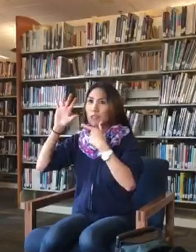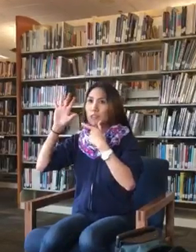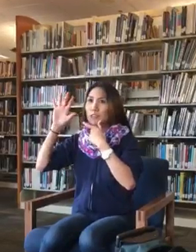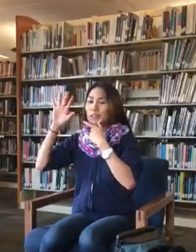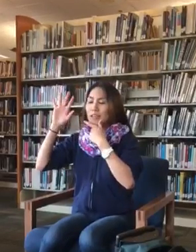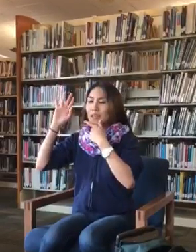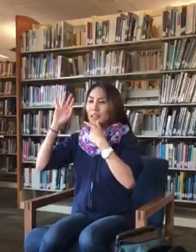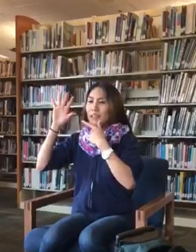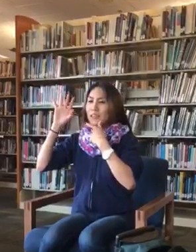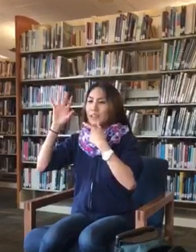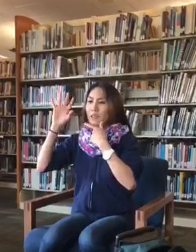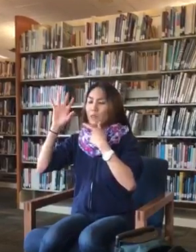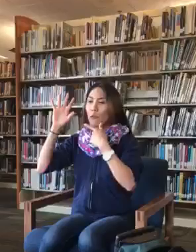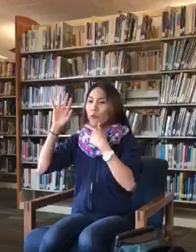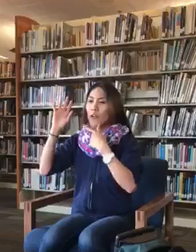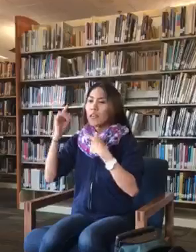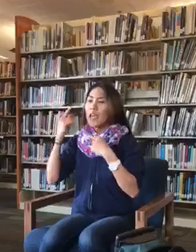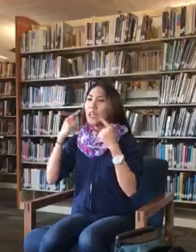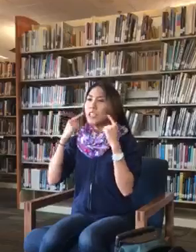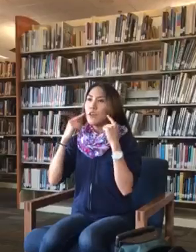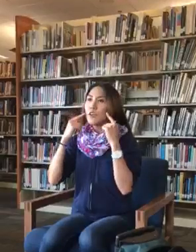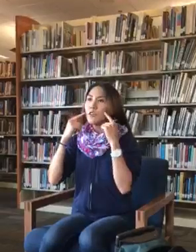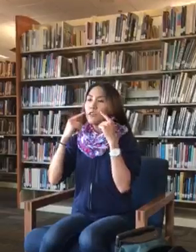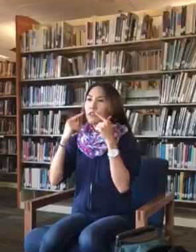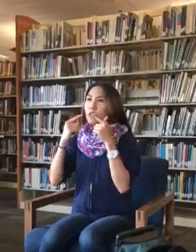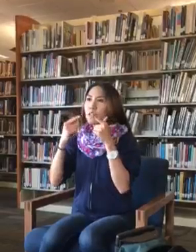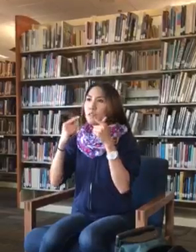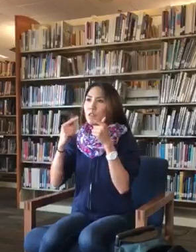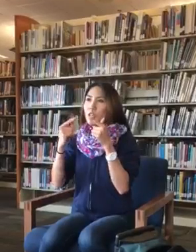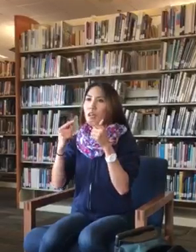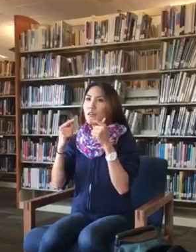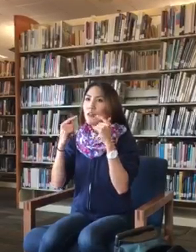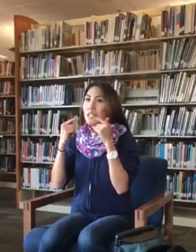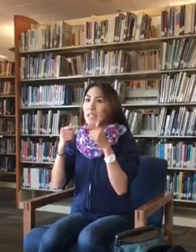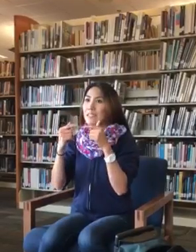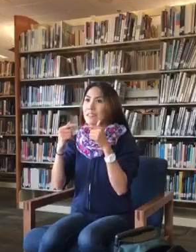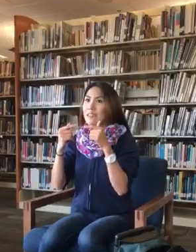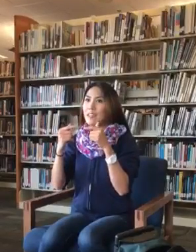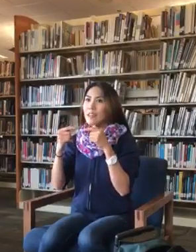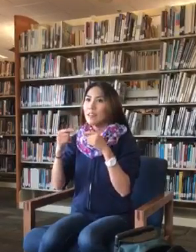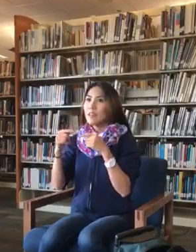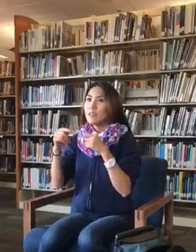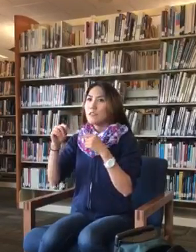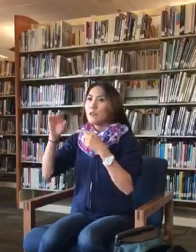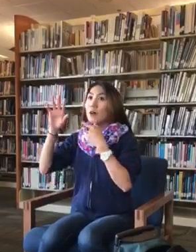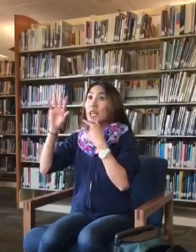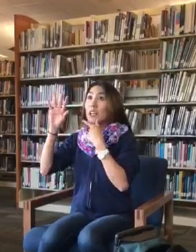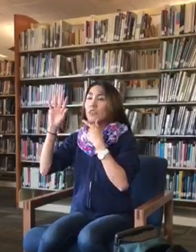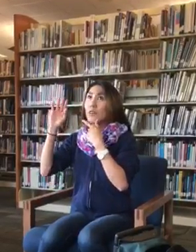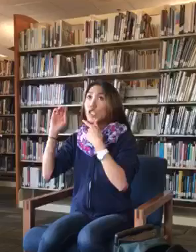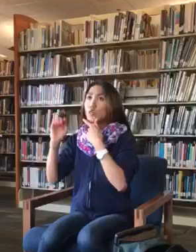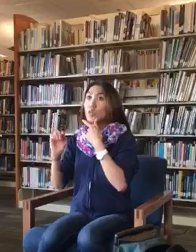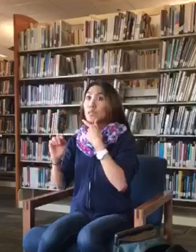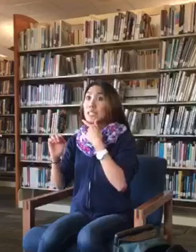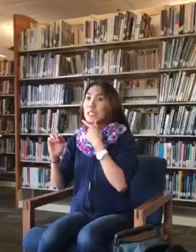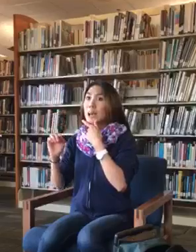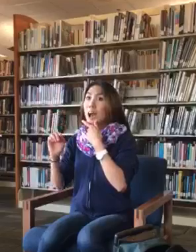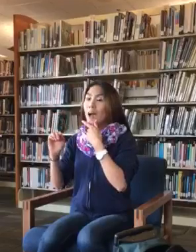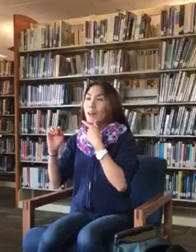nerve is for the anterior 2/3 of your tongue for taste. So again, facial movements,